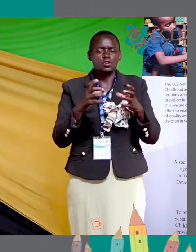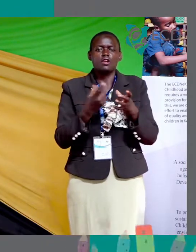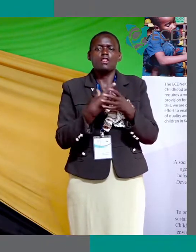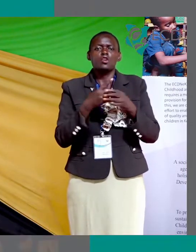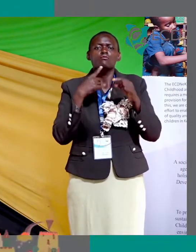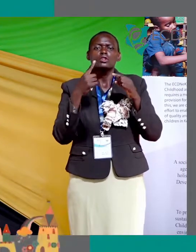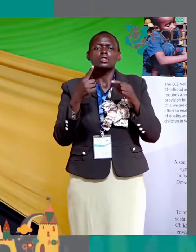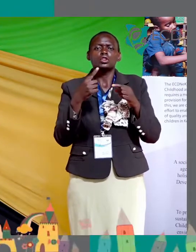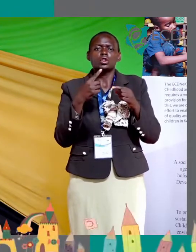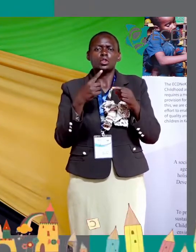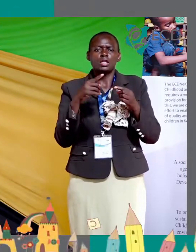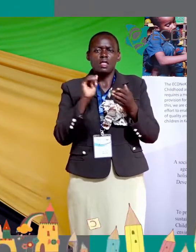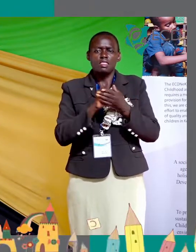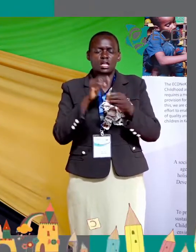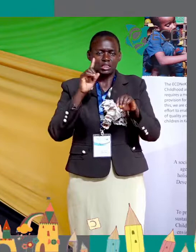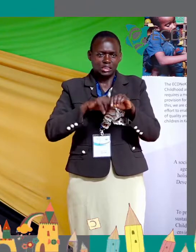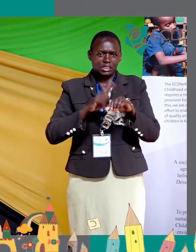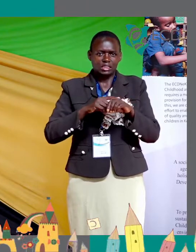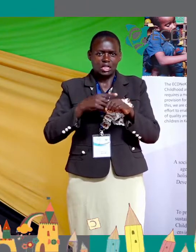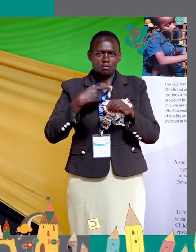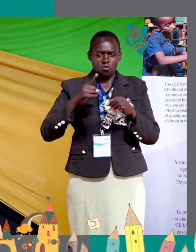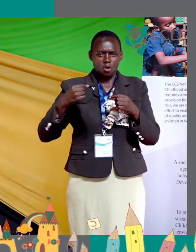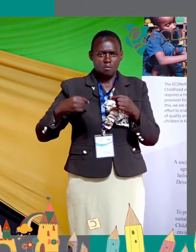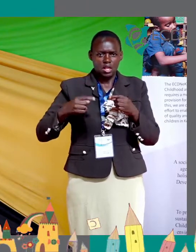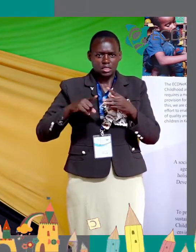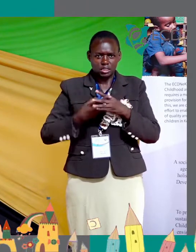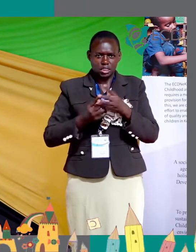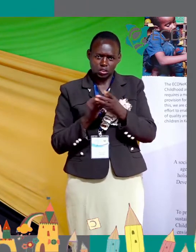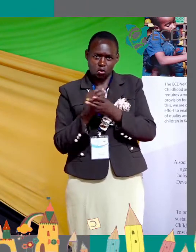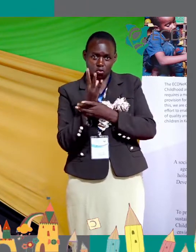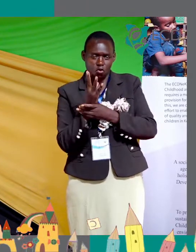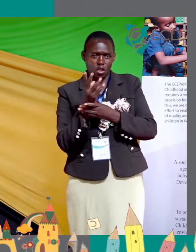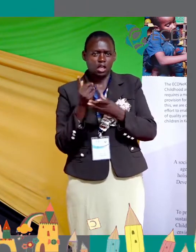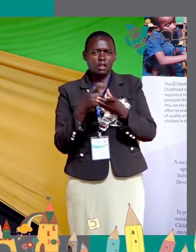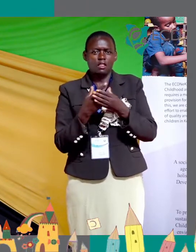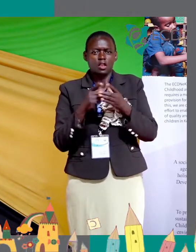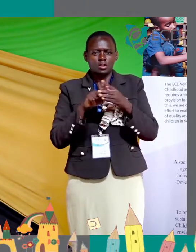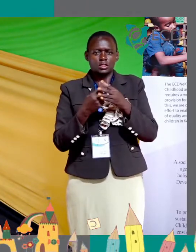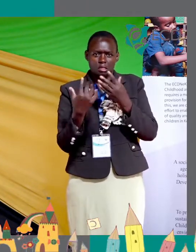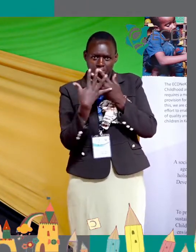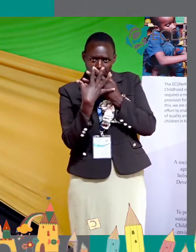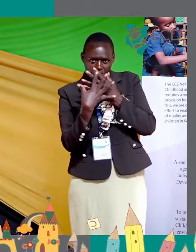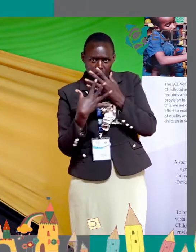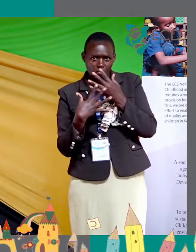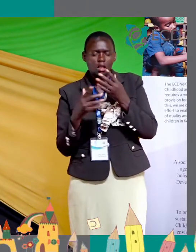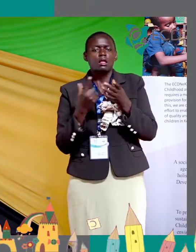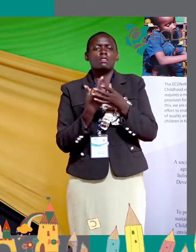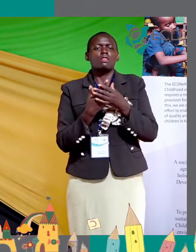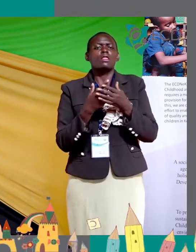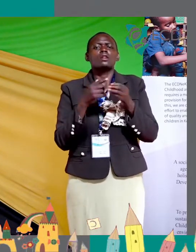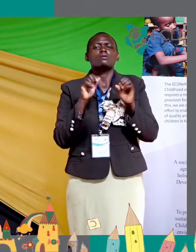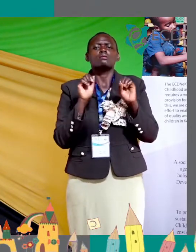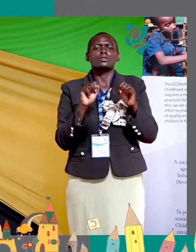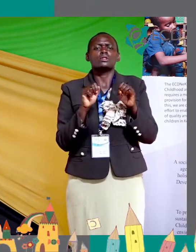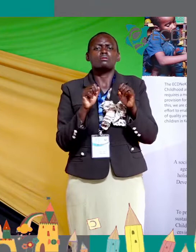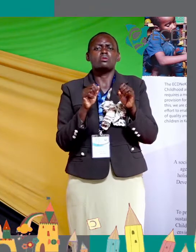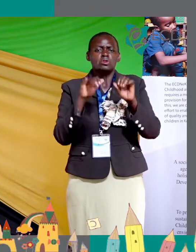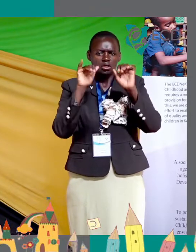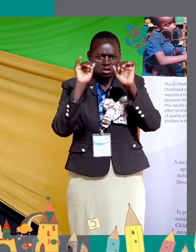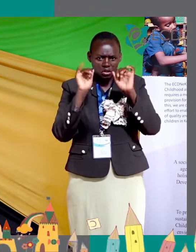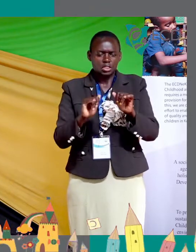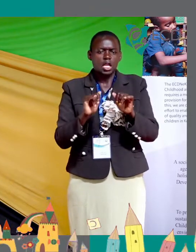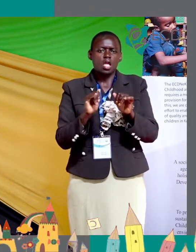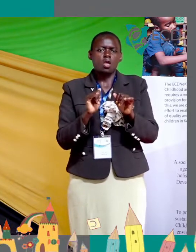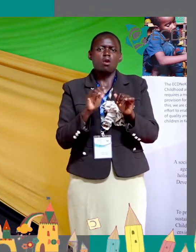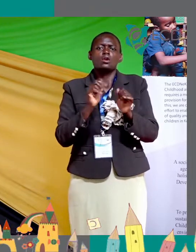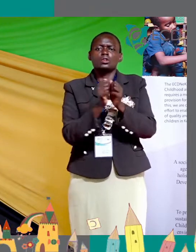be told the moment your breast starts growing, they know you started going for your menstrual periods. And therefore, you cannot stay in the same house